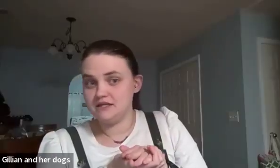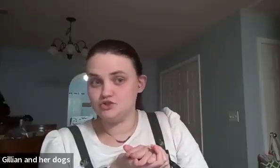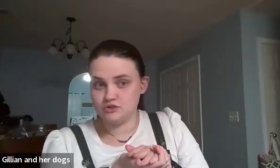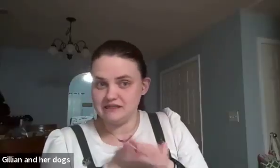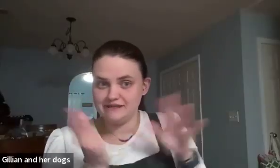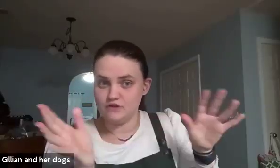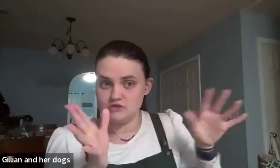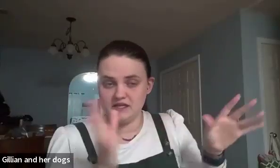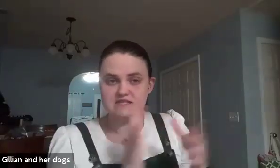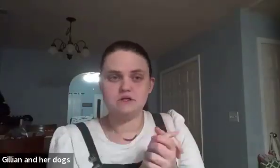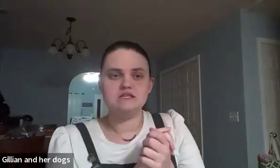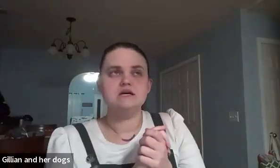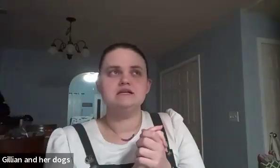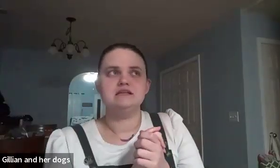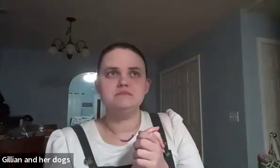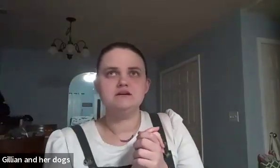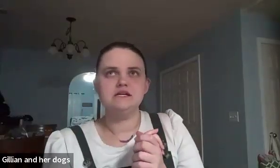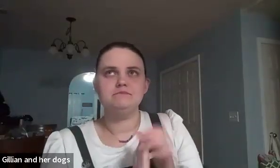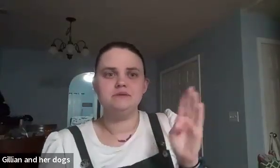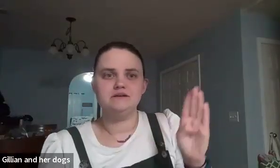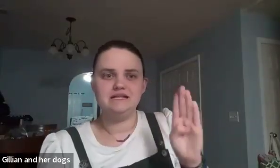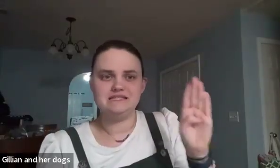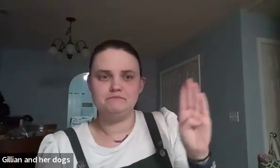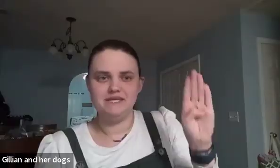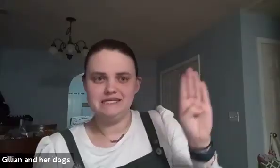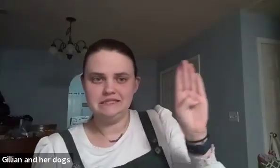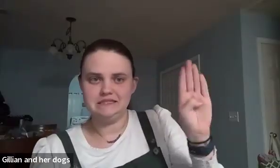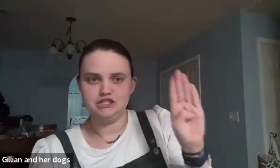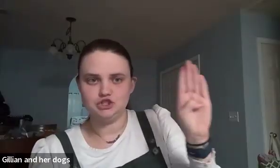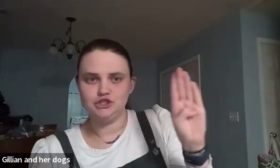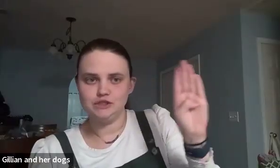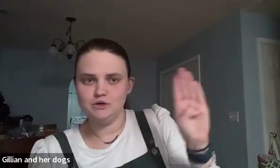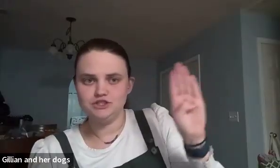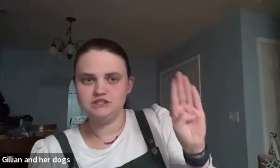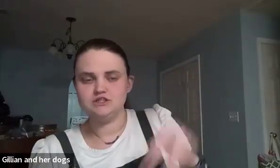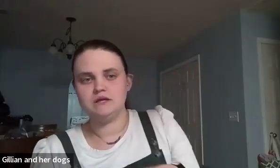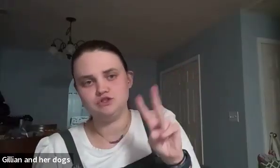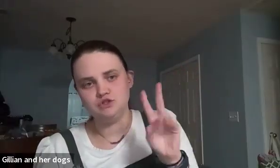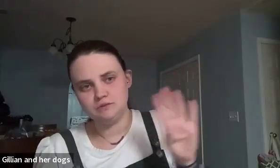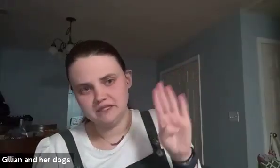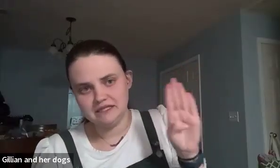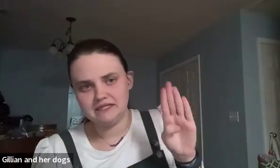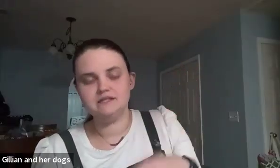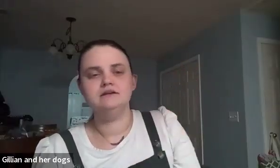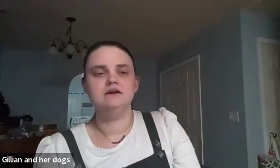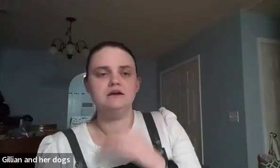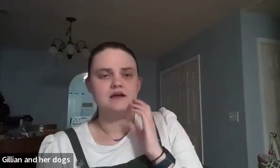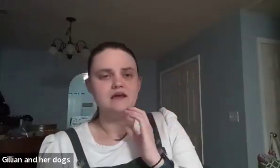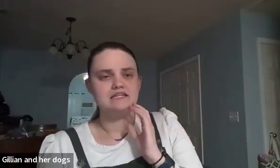billion, trillion, those fancy words, typically billion is a B in a circular motion. So like 2 billion, it's